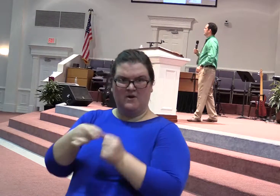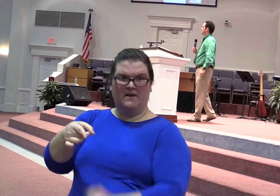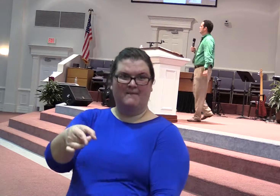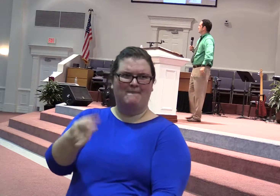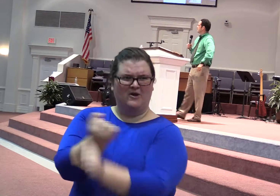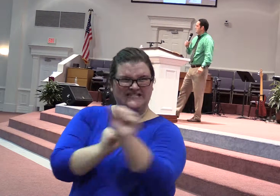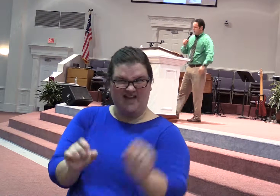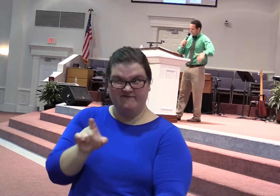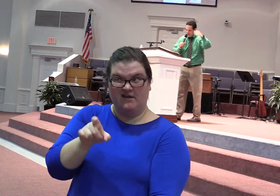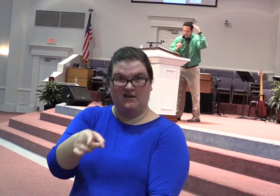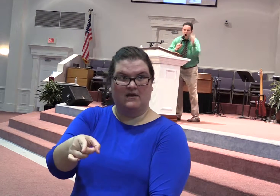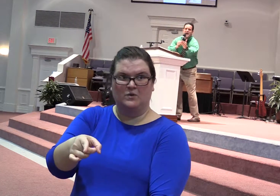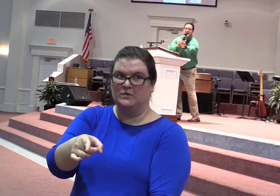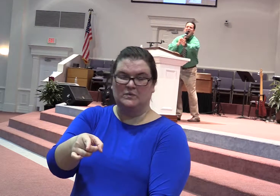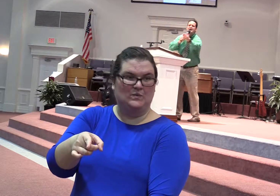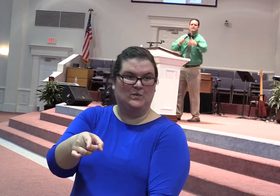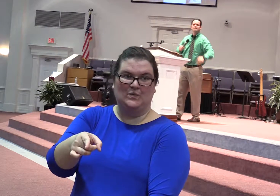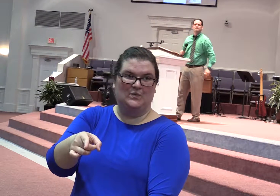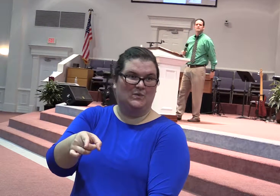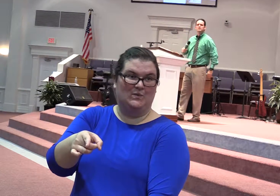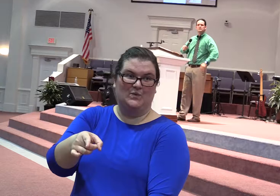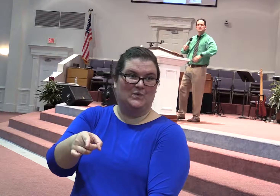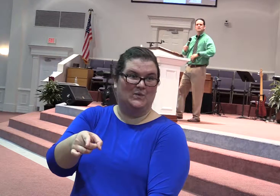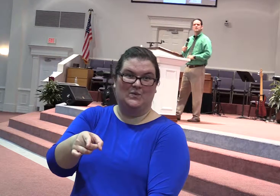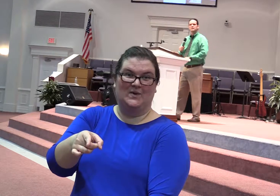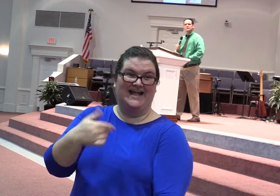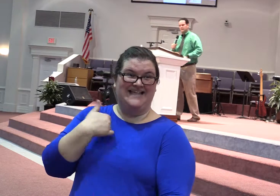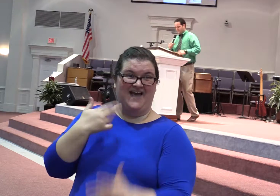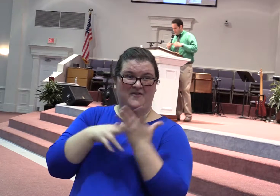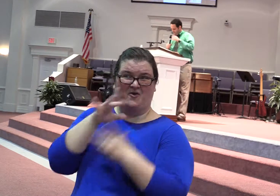No. Was he born again? Oh, yeah.